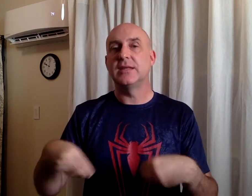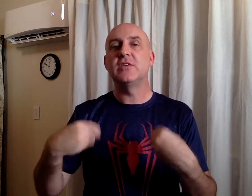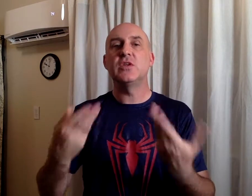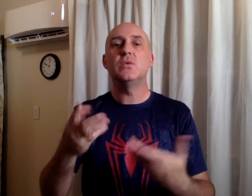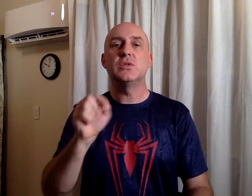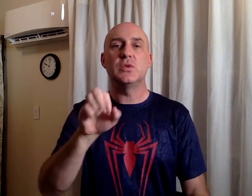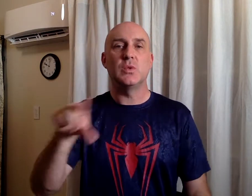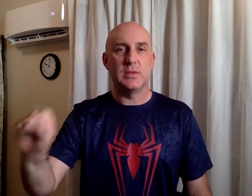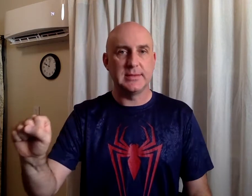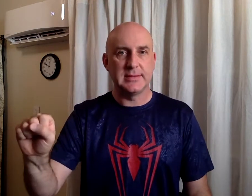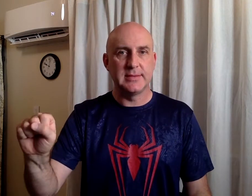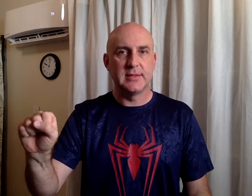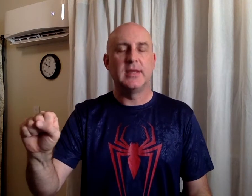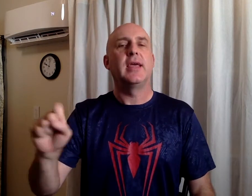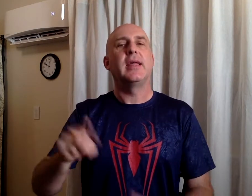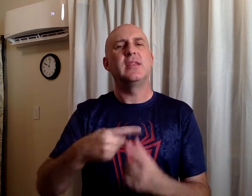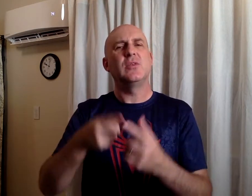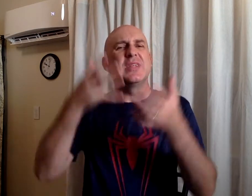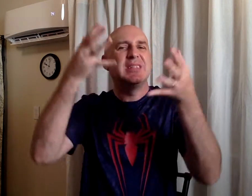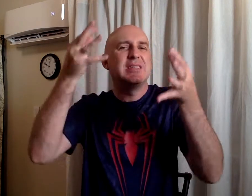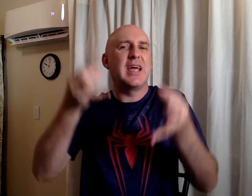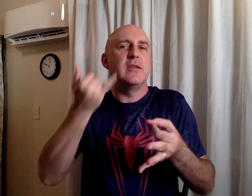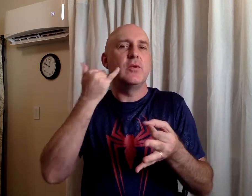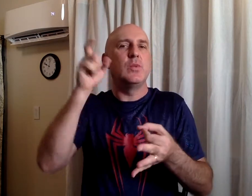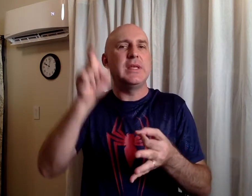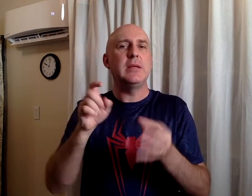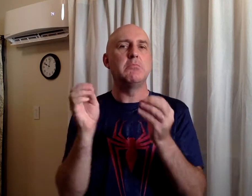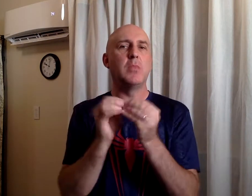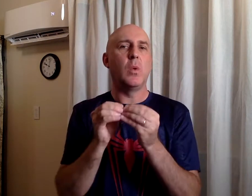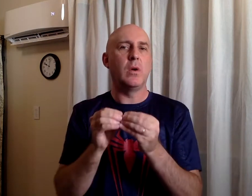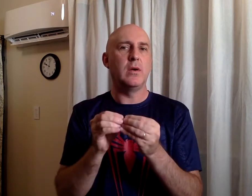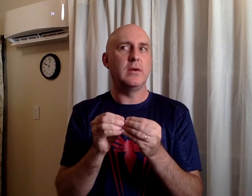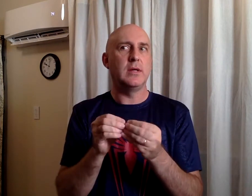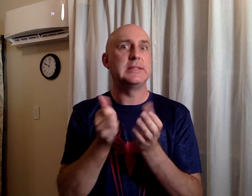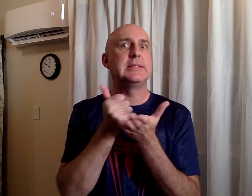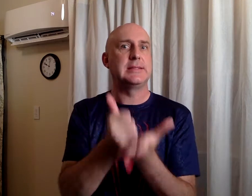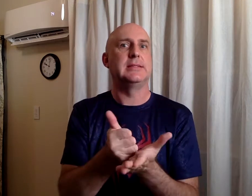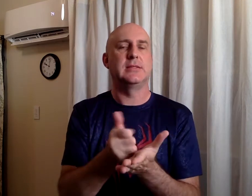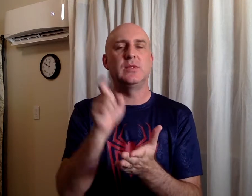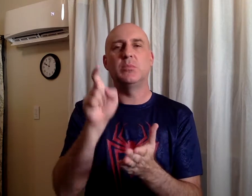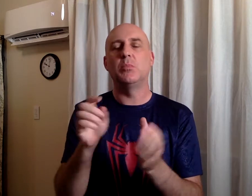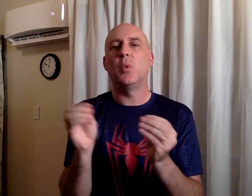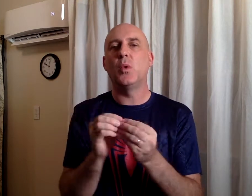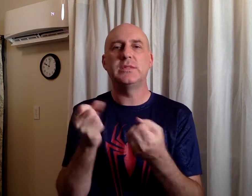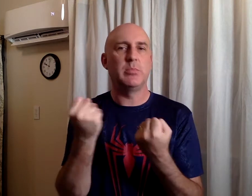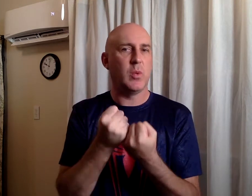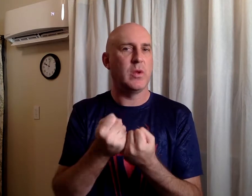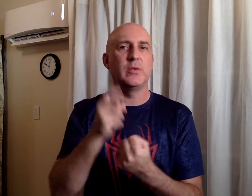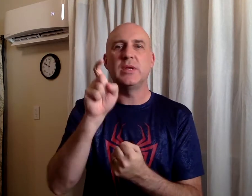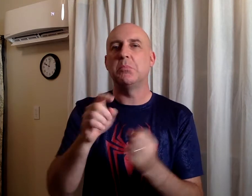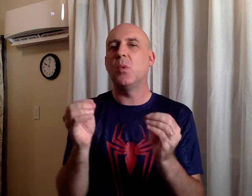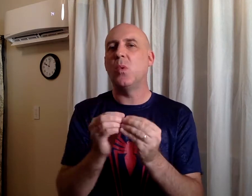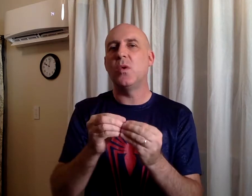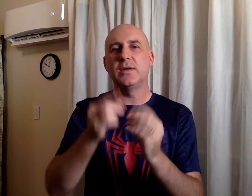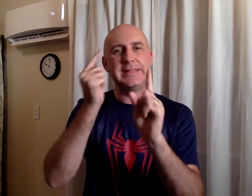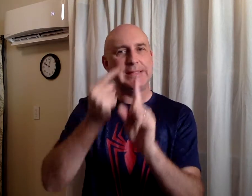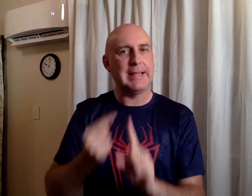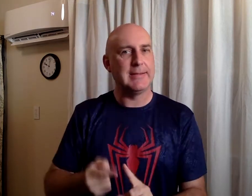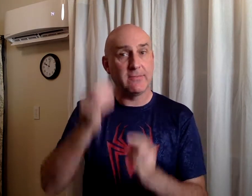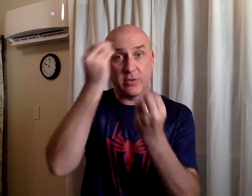giving you the tools, and then you can decide if you need more assistance, you need more support, you need more detailed